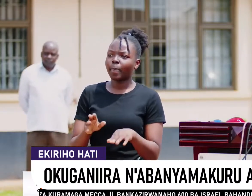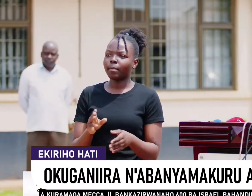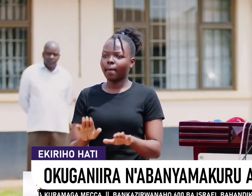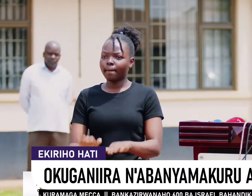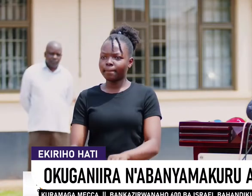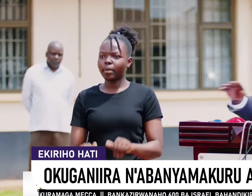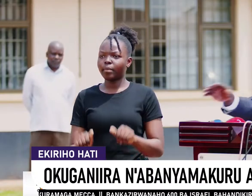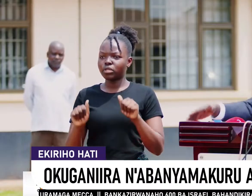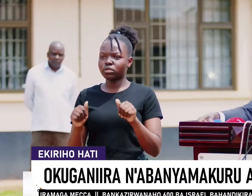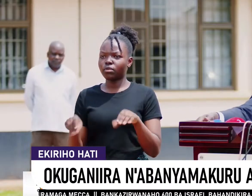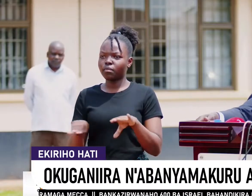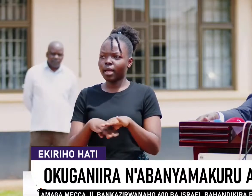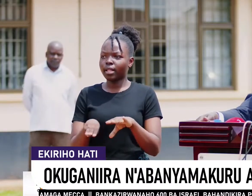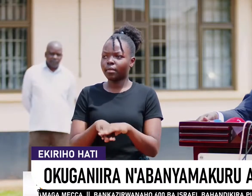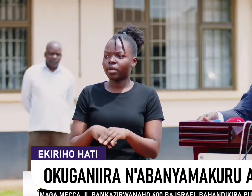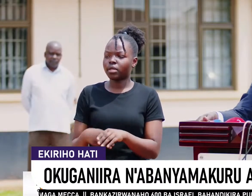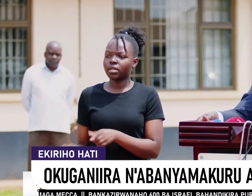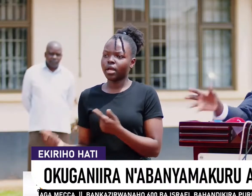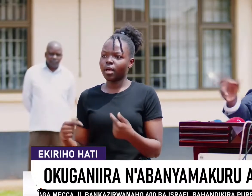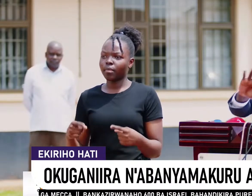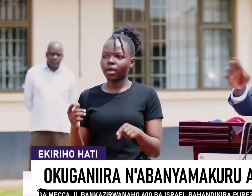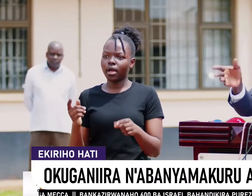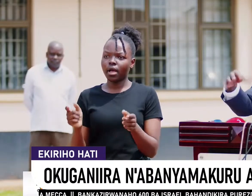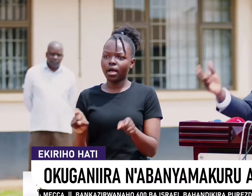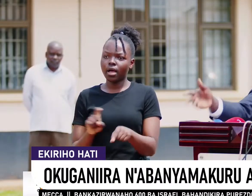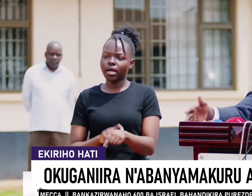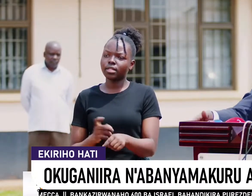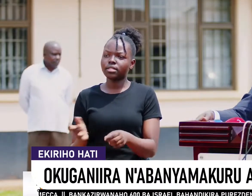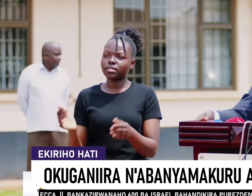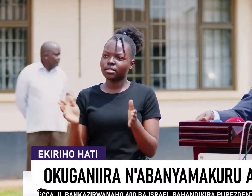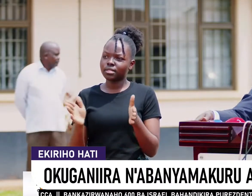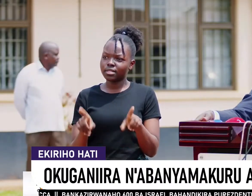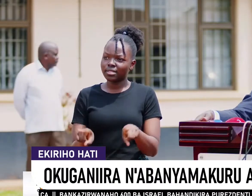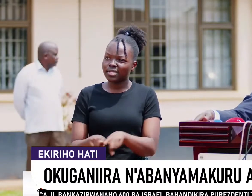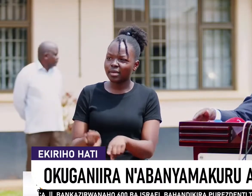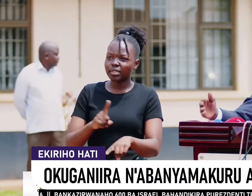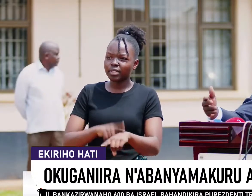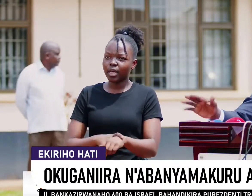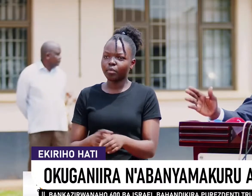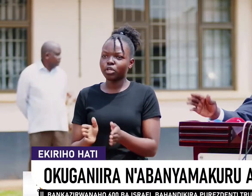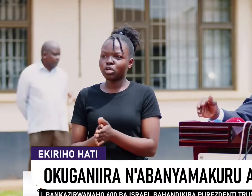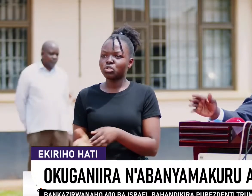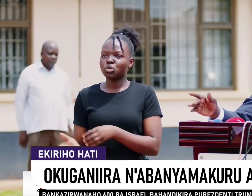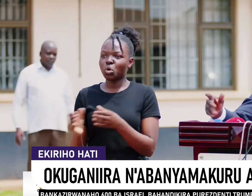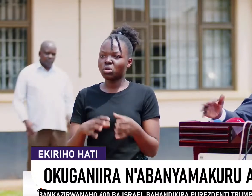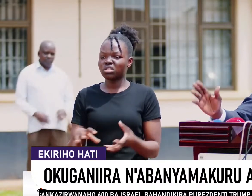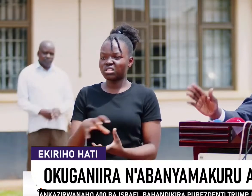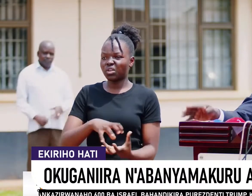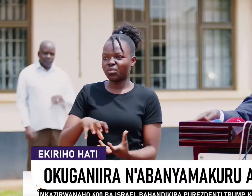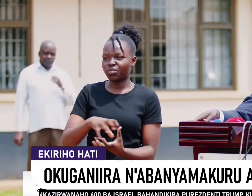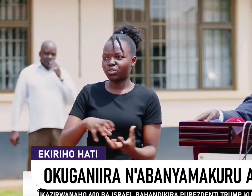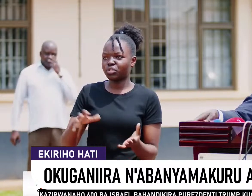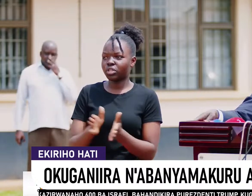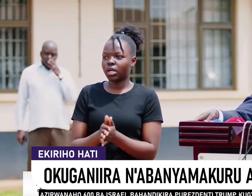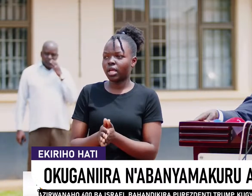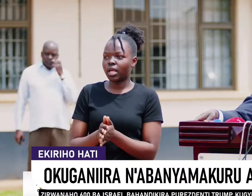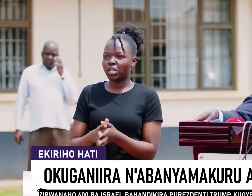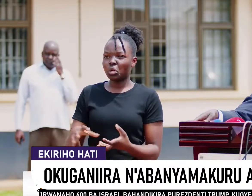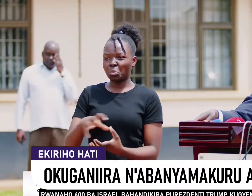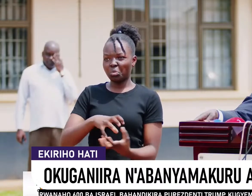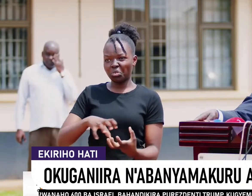up for nomination. No, it would cause a lot of confusion and some bit of